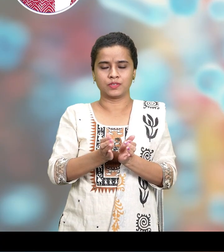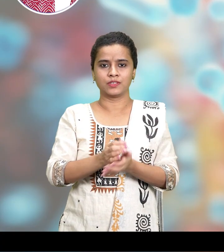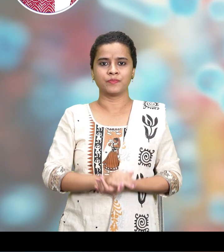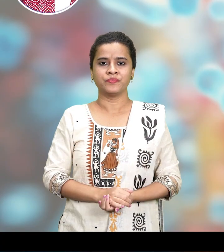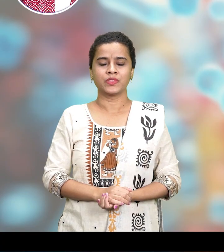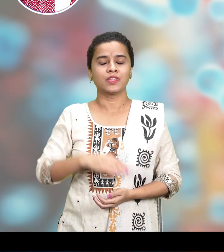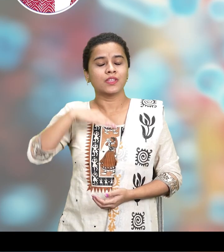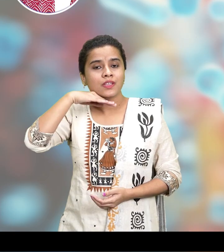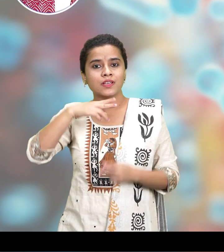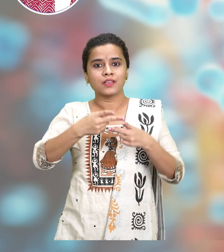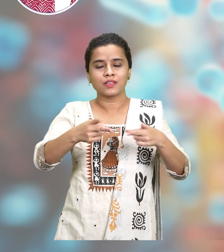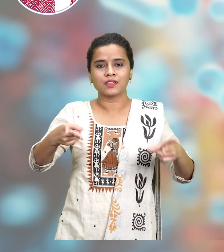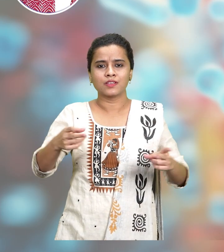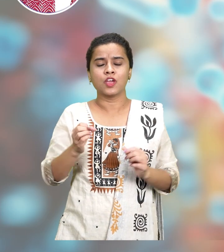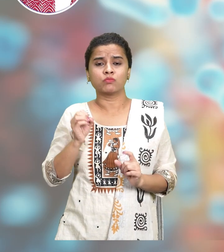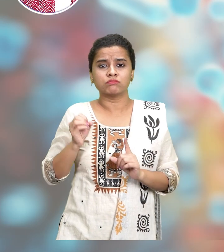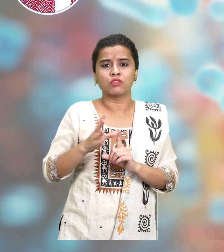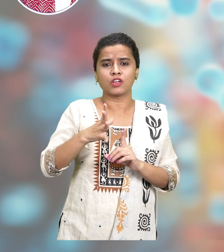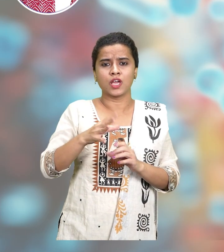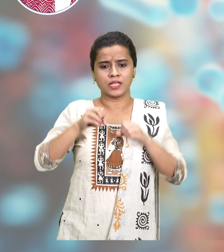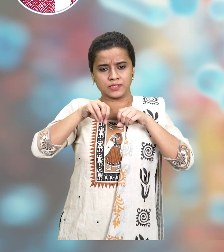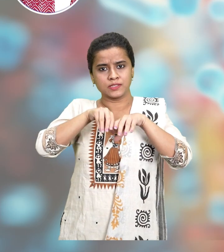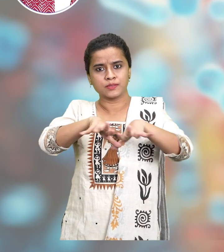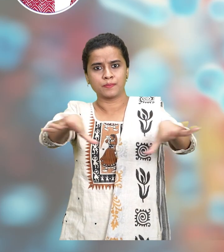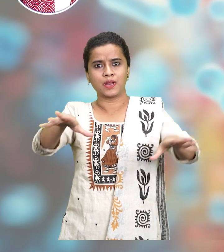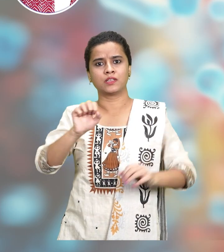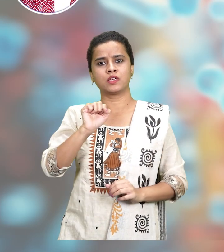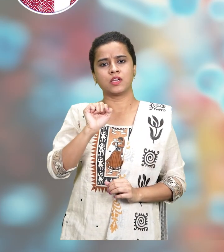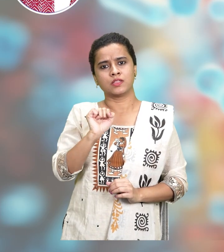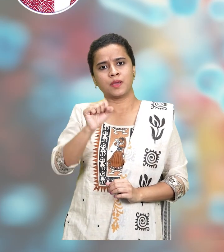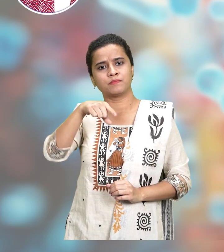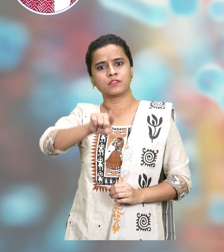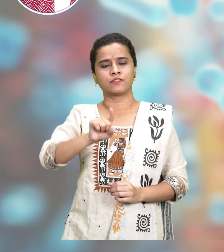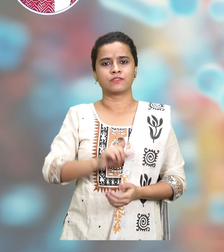the diseases they cause will spread with them.